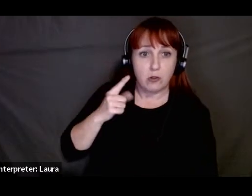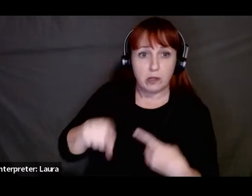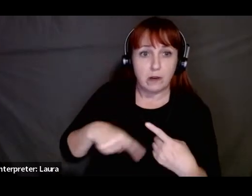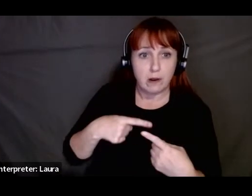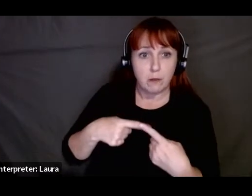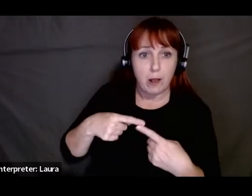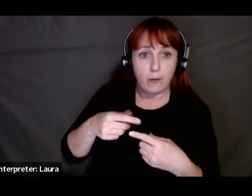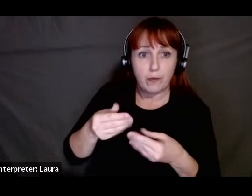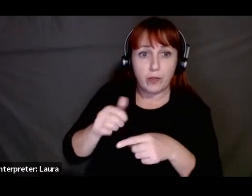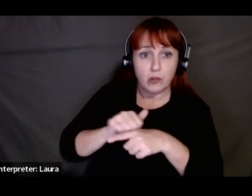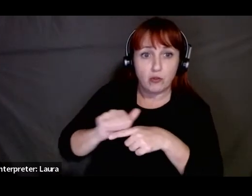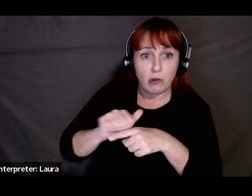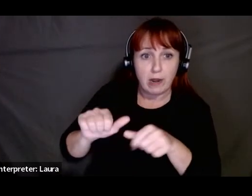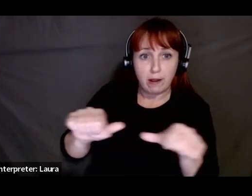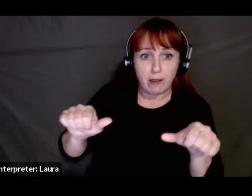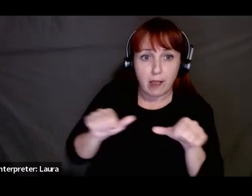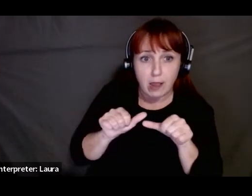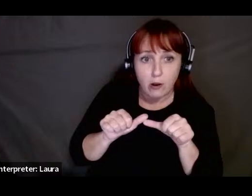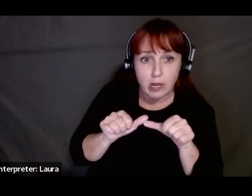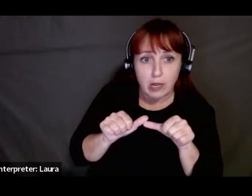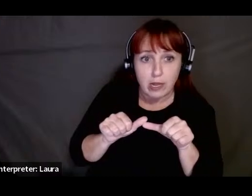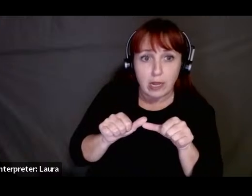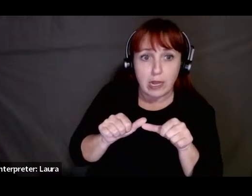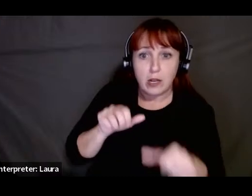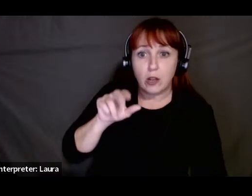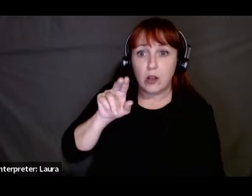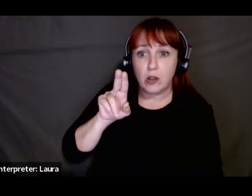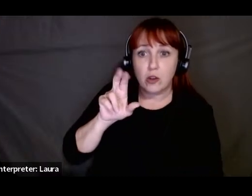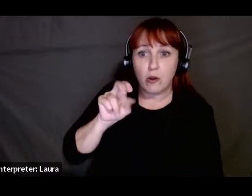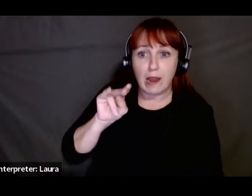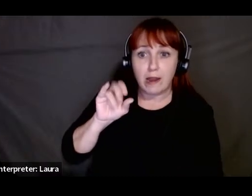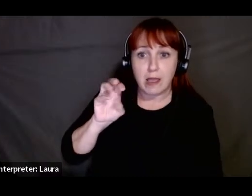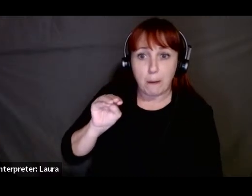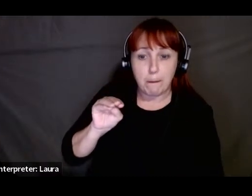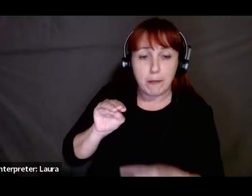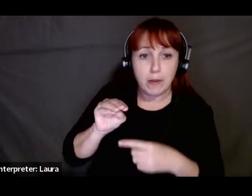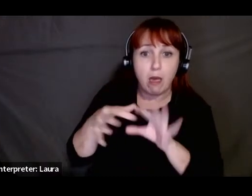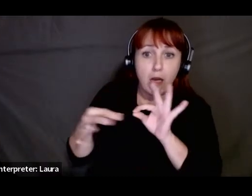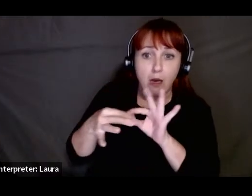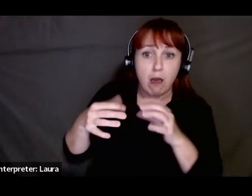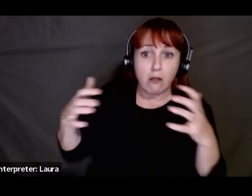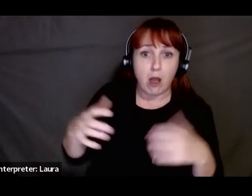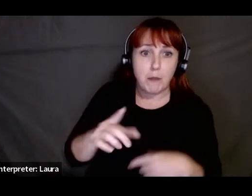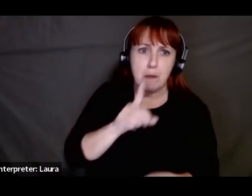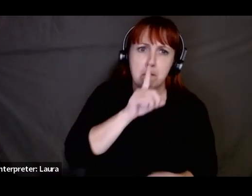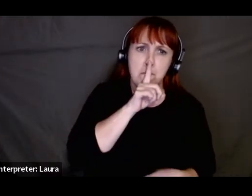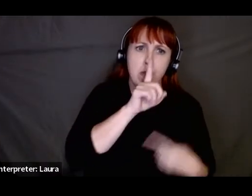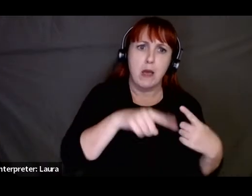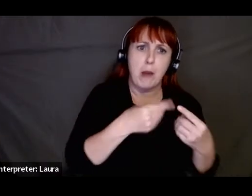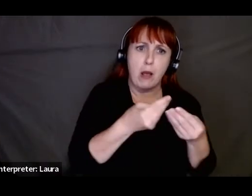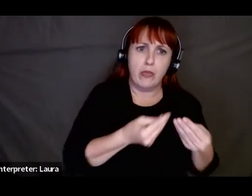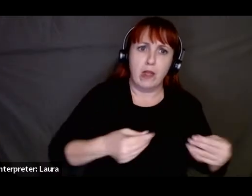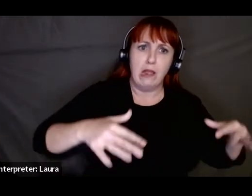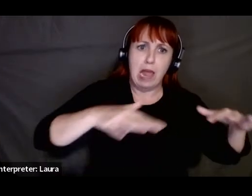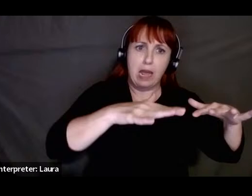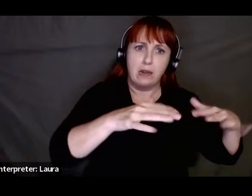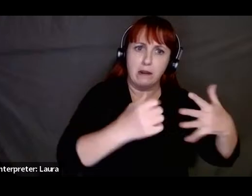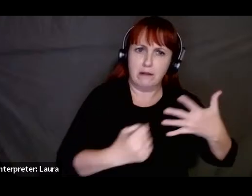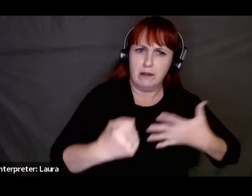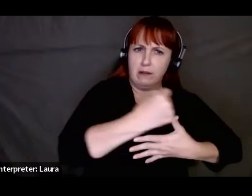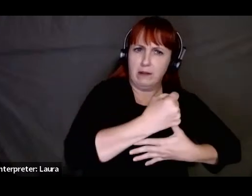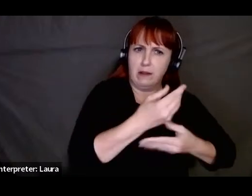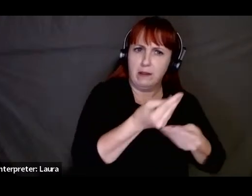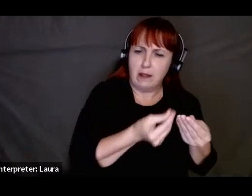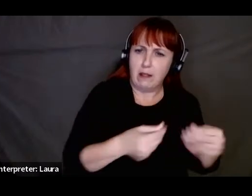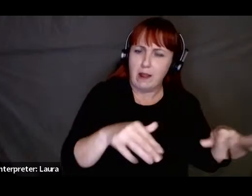lands. And we hear a lot about the uranium, but nothing about all of the land, which I feel like is a topic of worth discussion